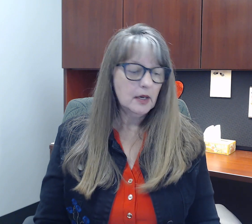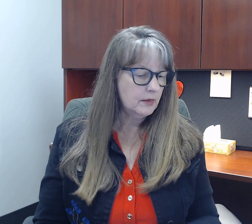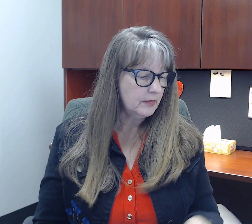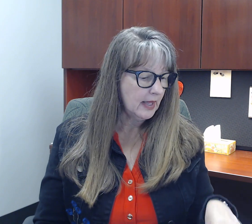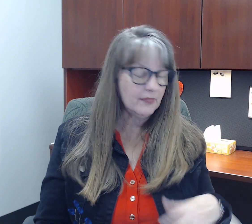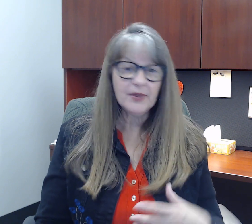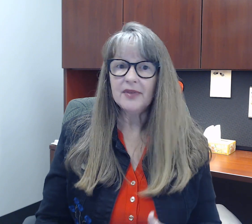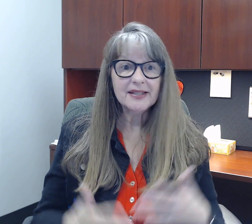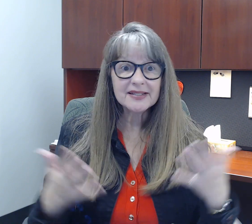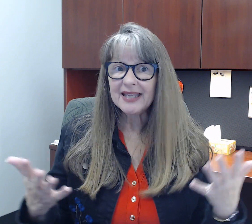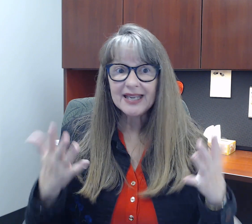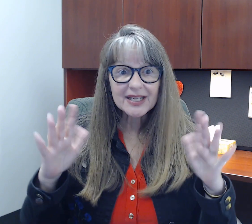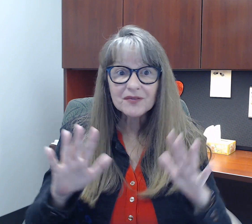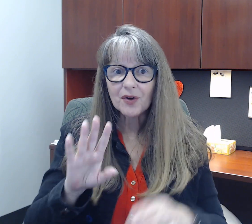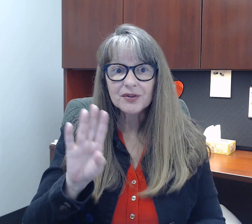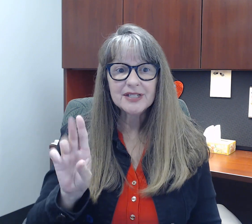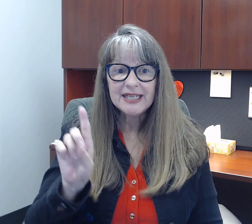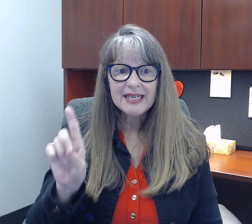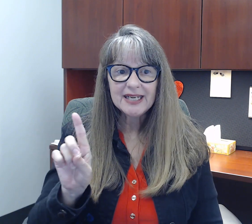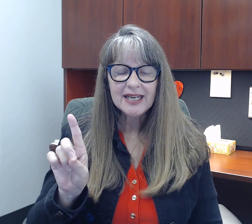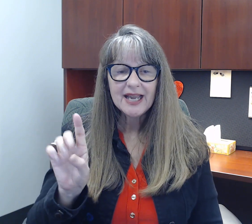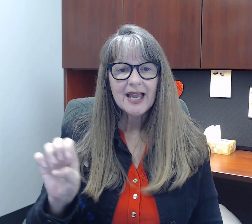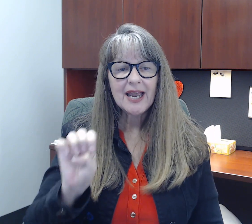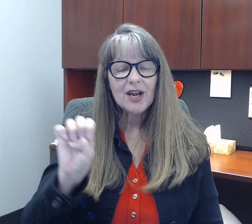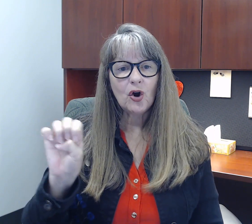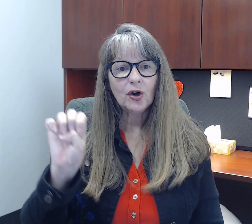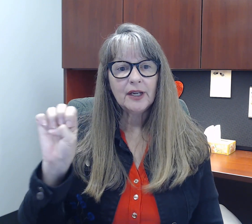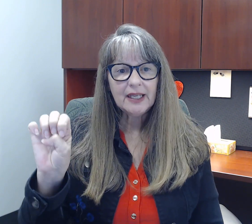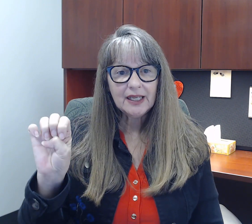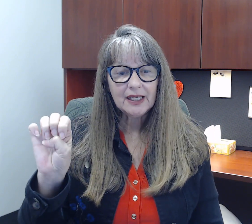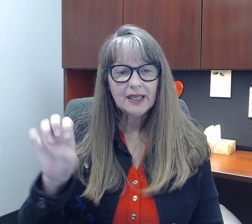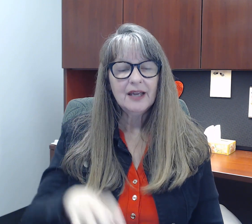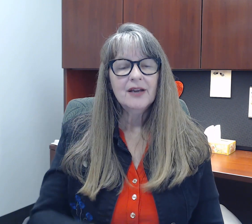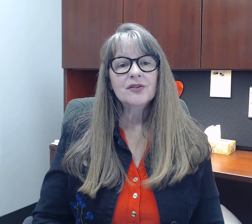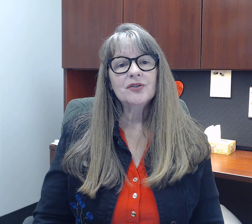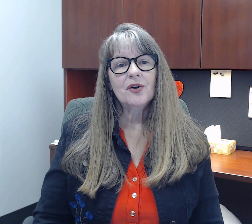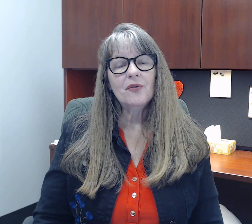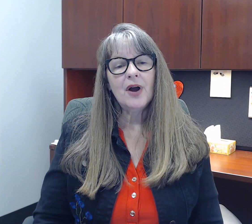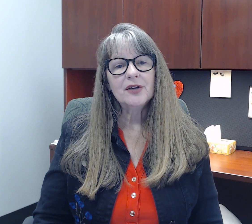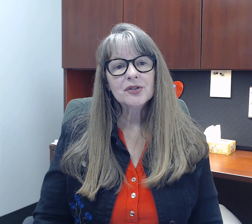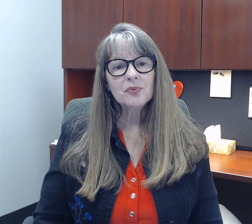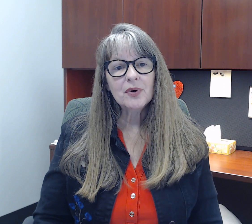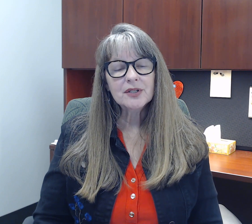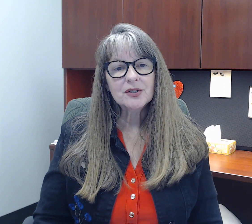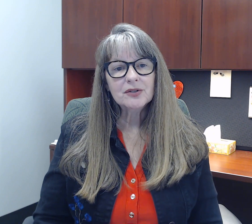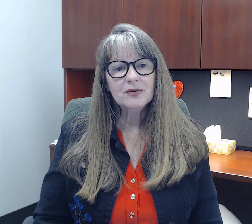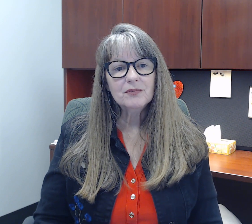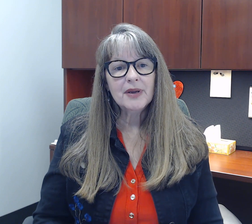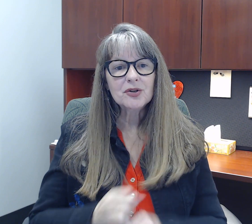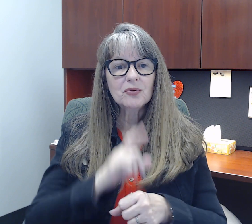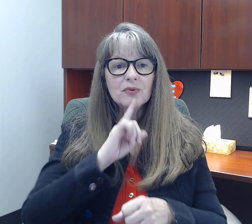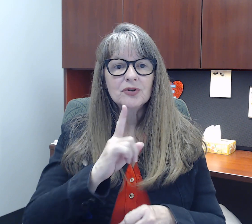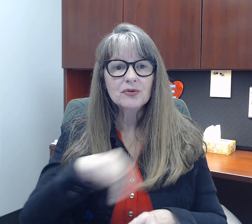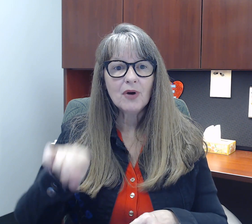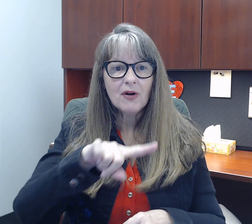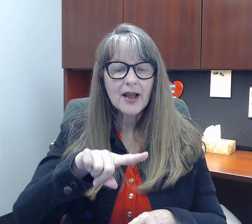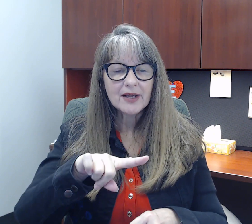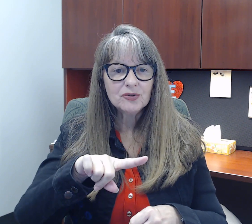And then that's the end of our D and our E. So I just wanted to make sure that you all had